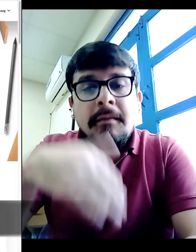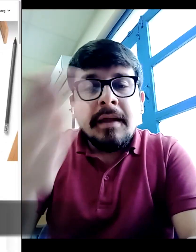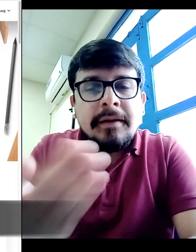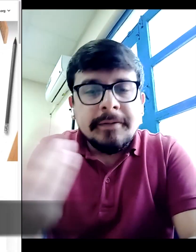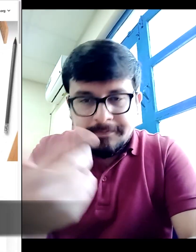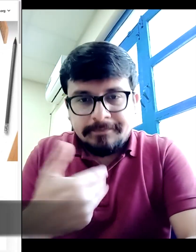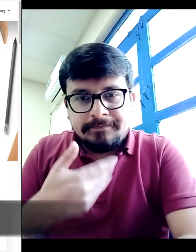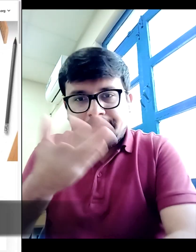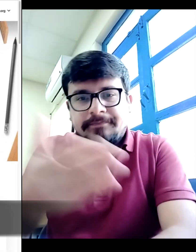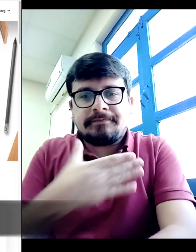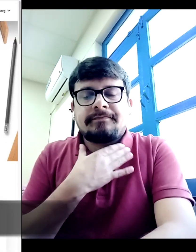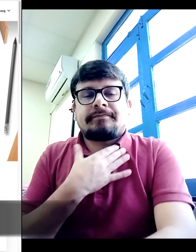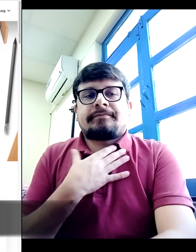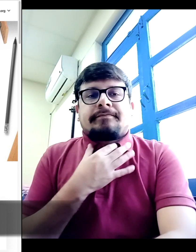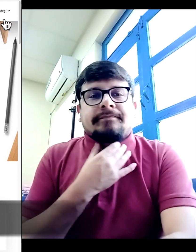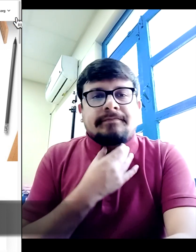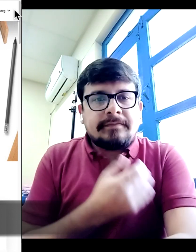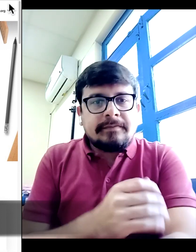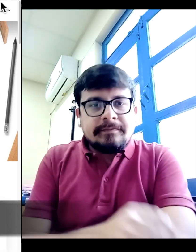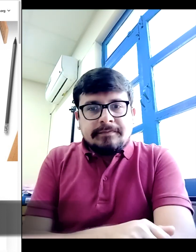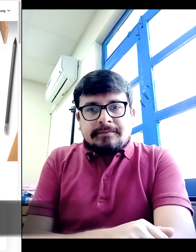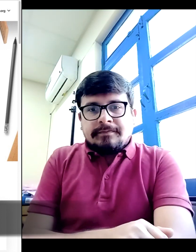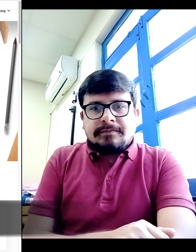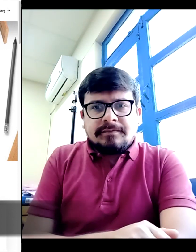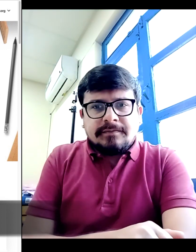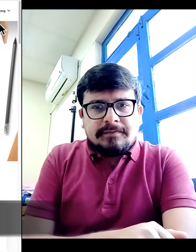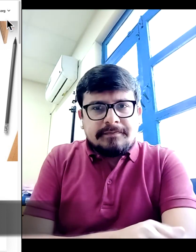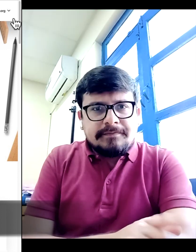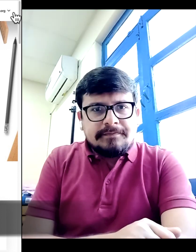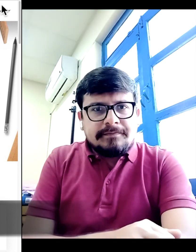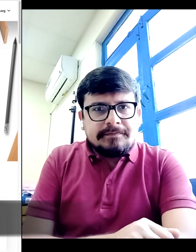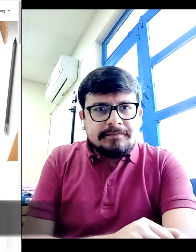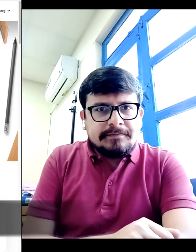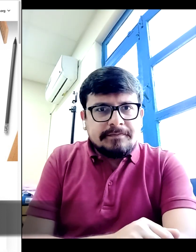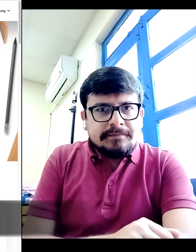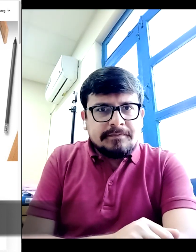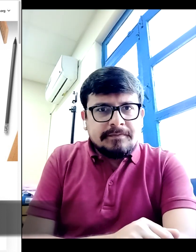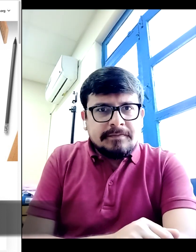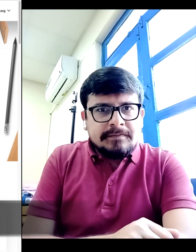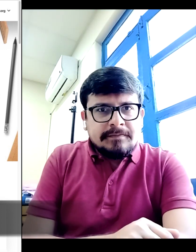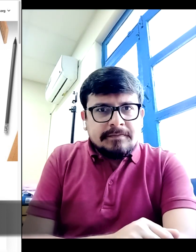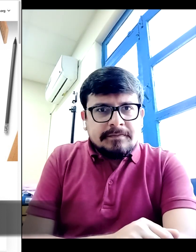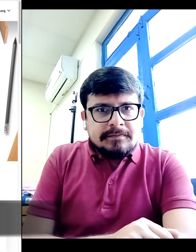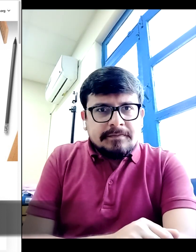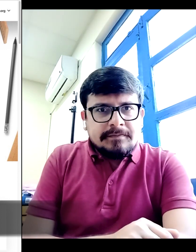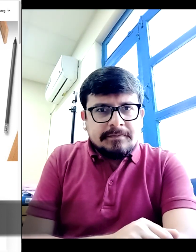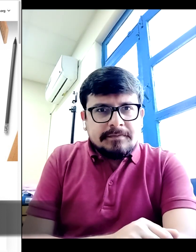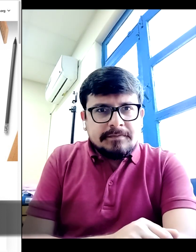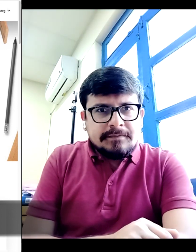And as you can see, I am again logged in on this page.